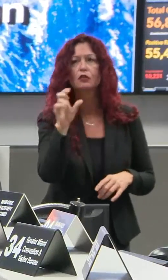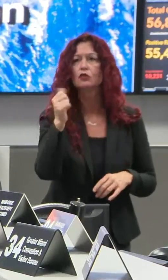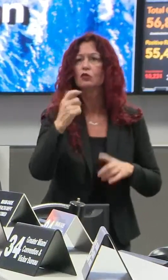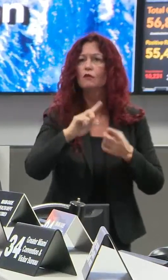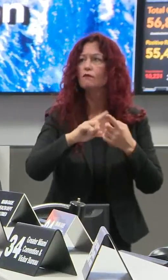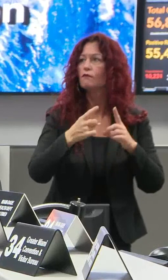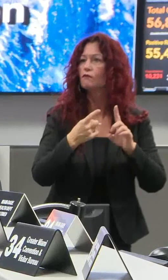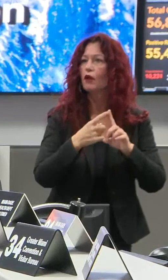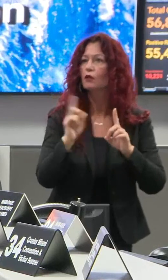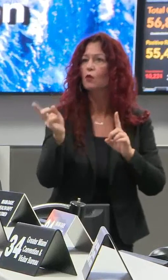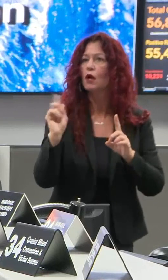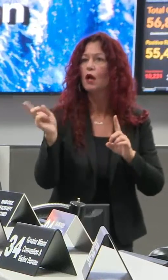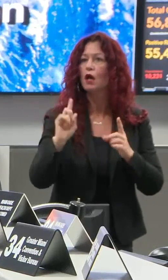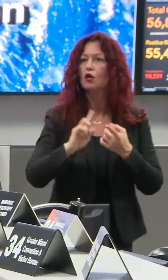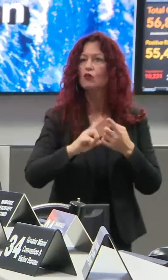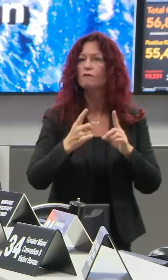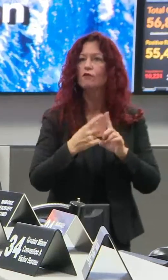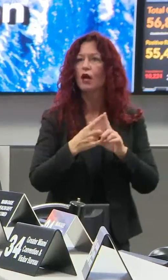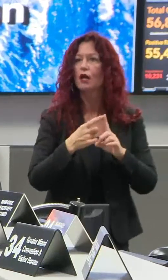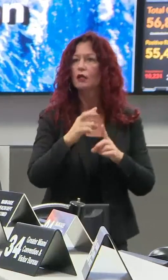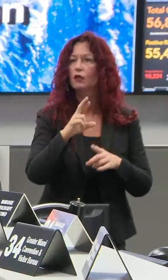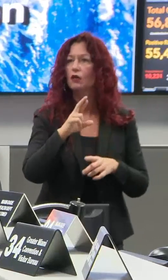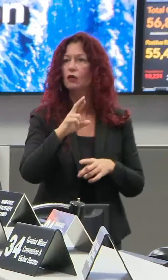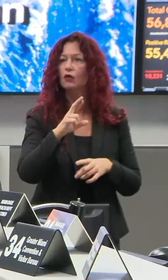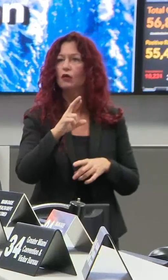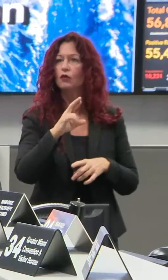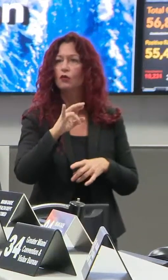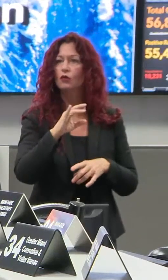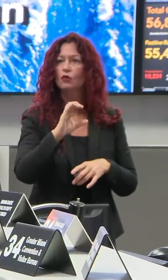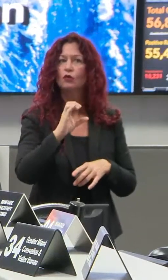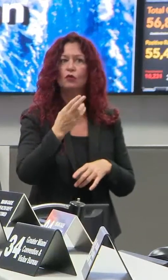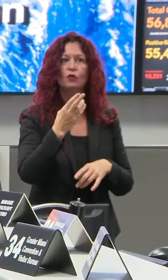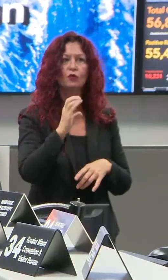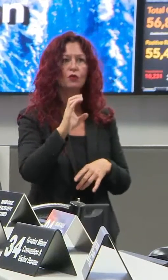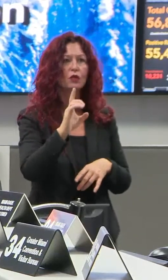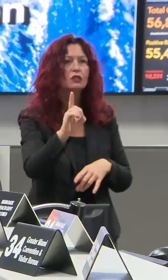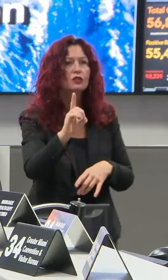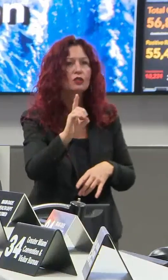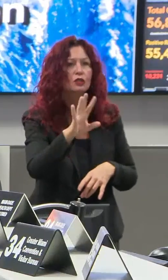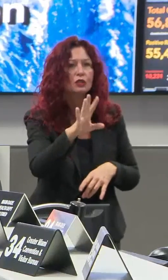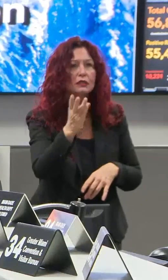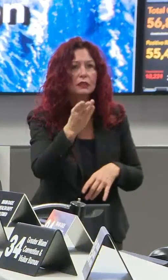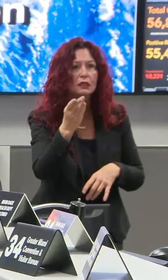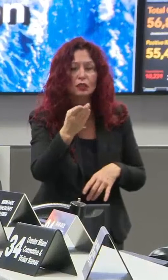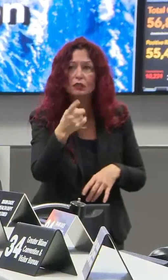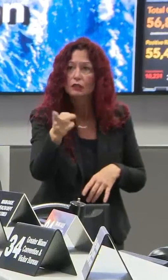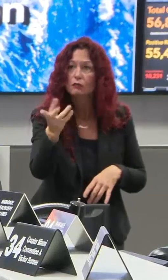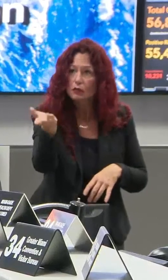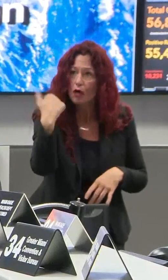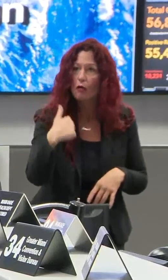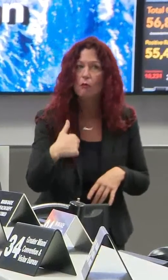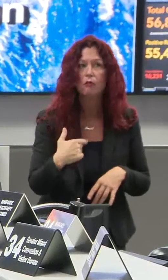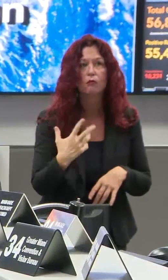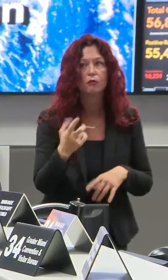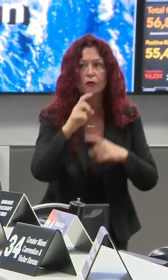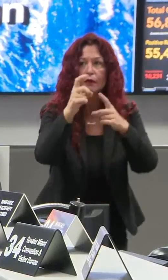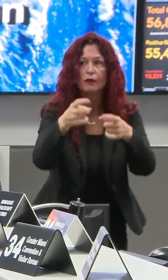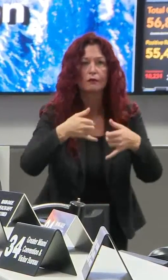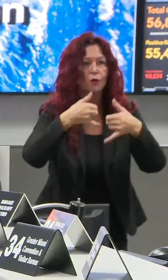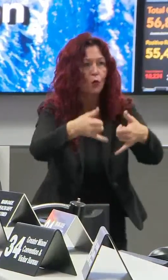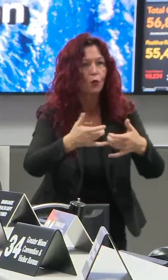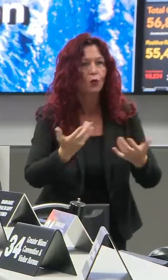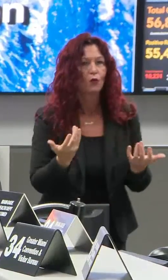he here? He stepped out, sir. I know. Well, if he stepped out, tell him to come back here because you really want to honor him too.